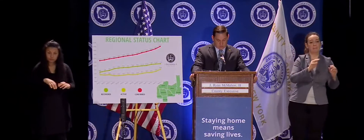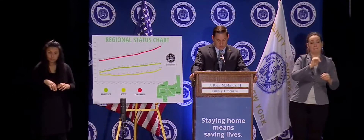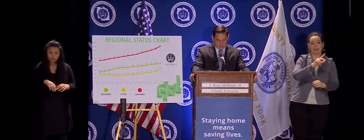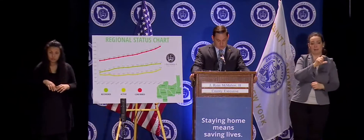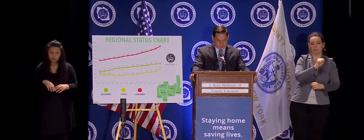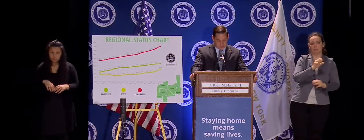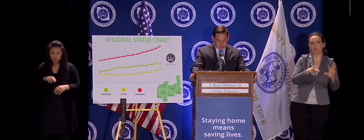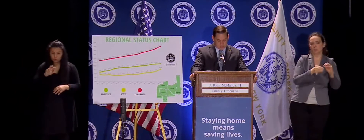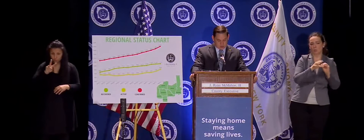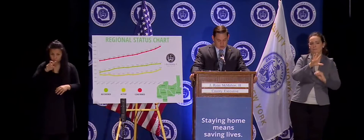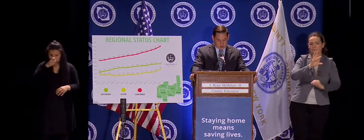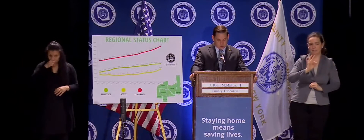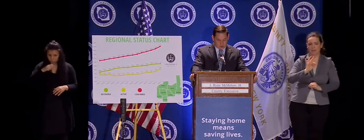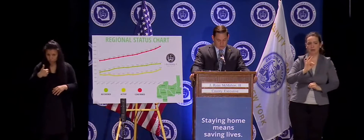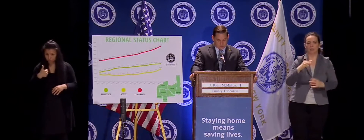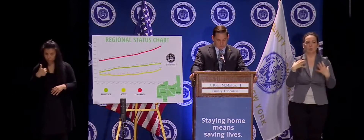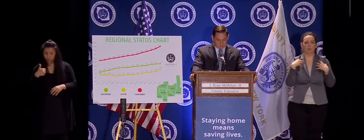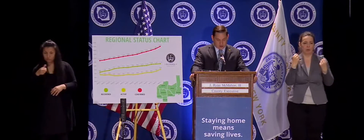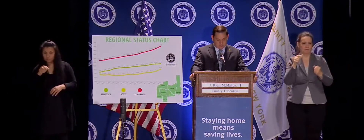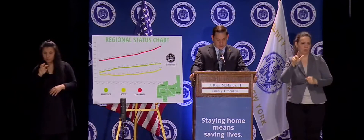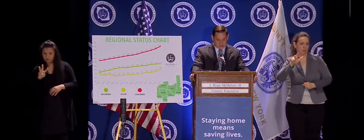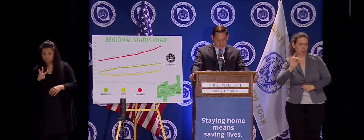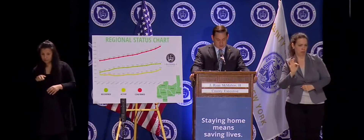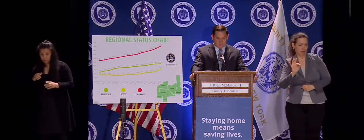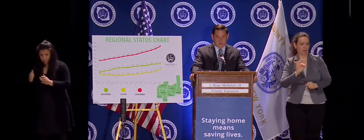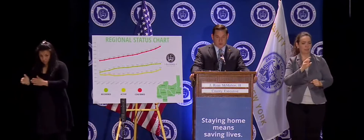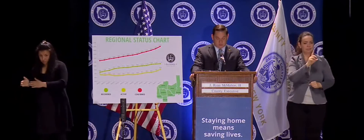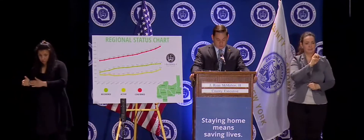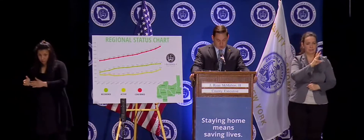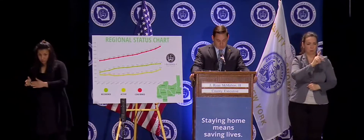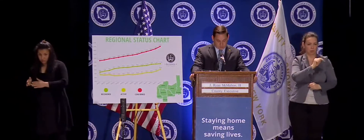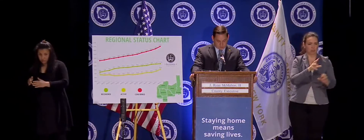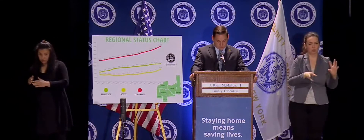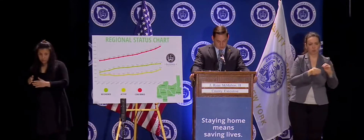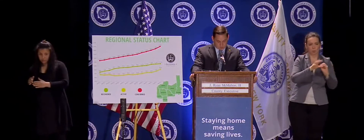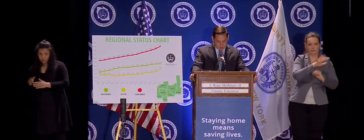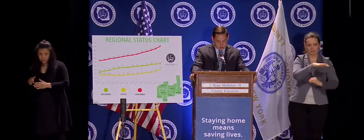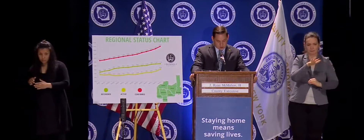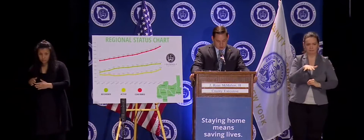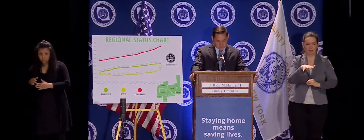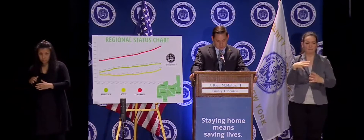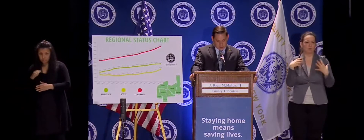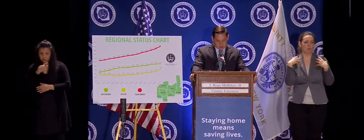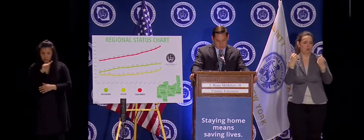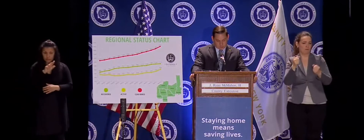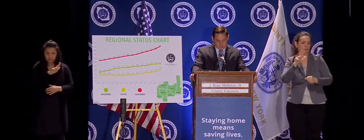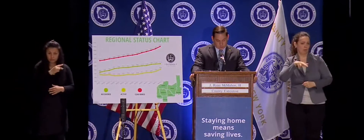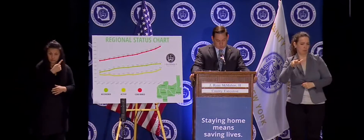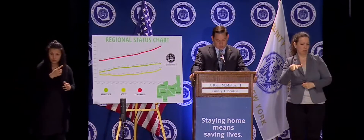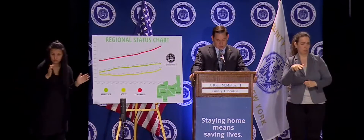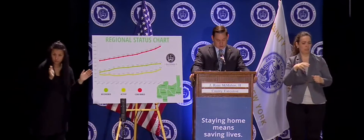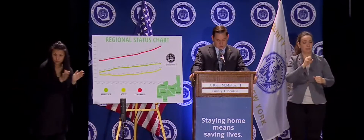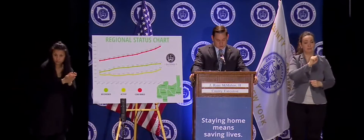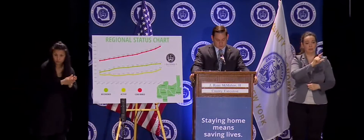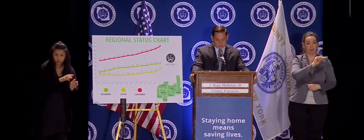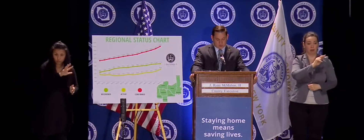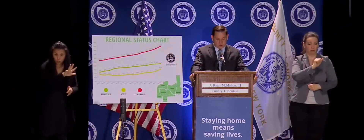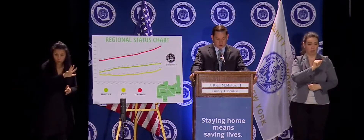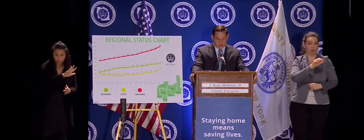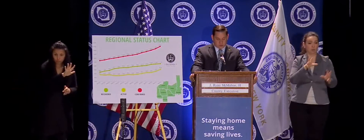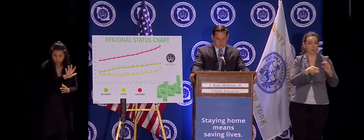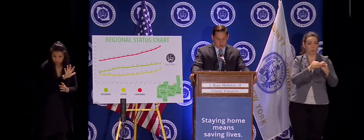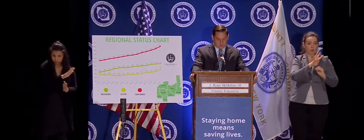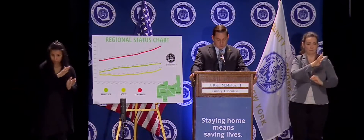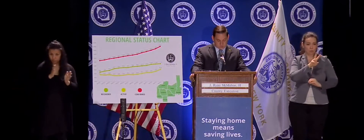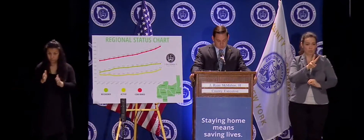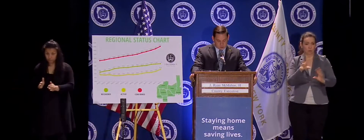39 recoveries. Town of DeWitt, 55 cases, 33 recoveries. Town of Salina, 44 total cases,